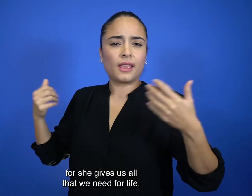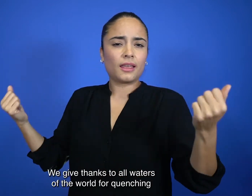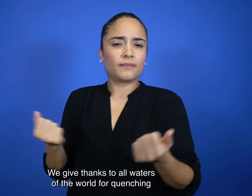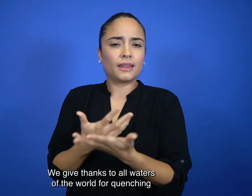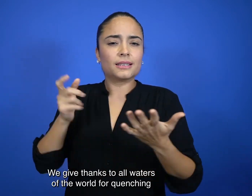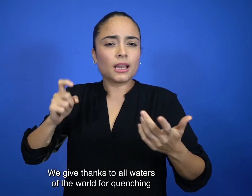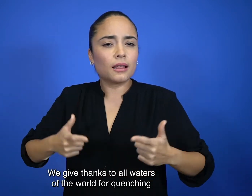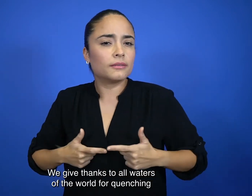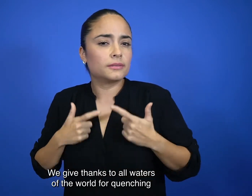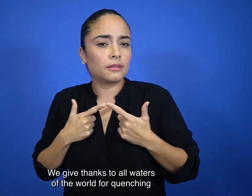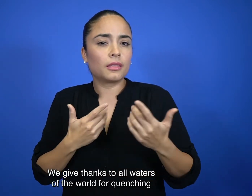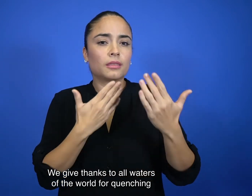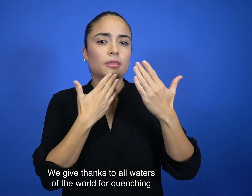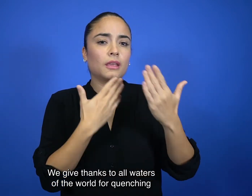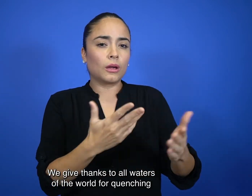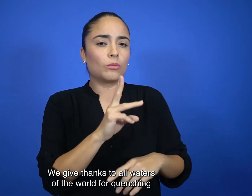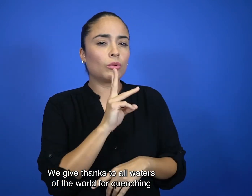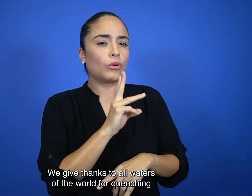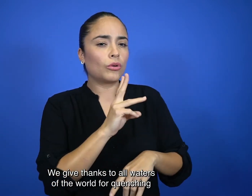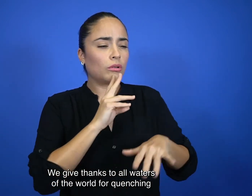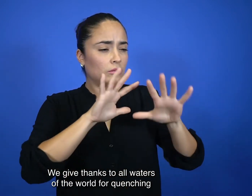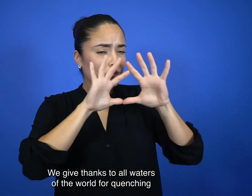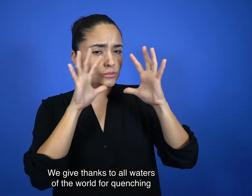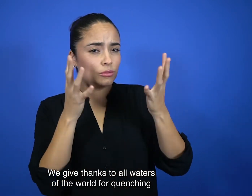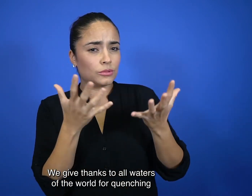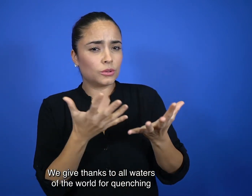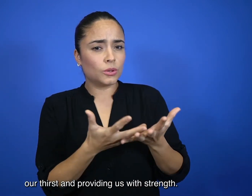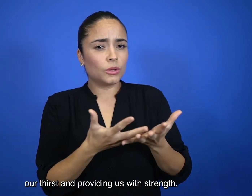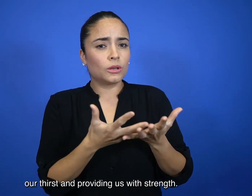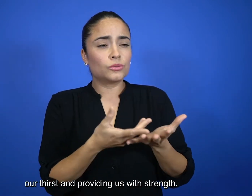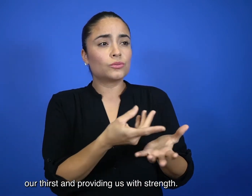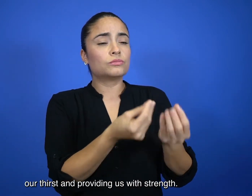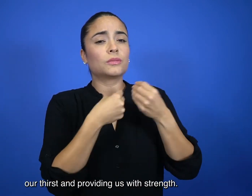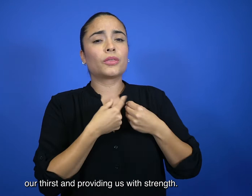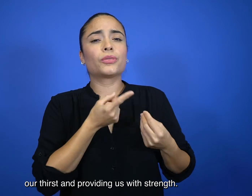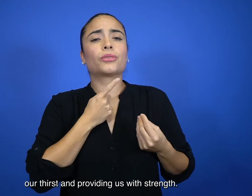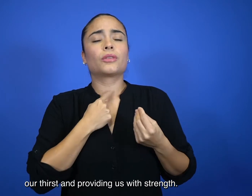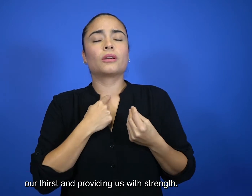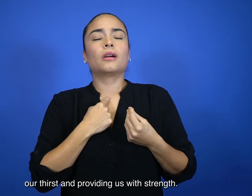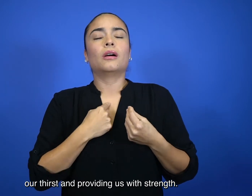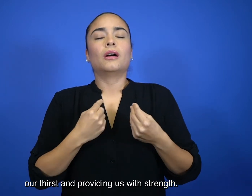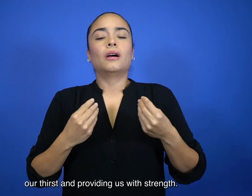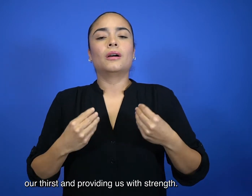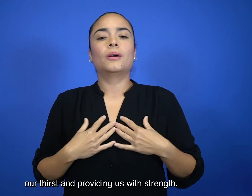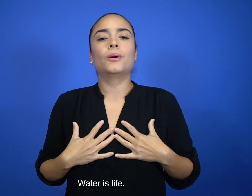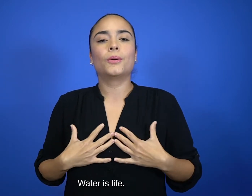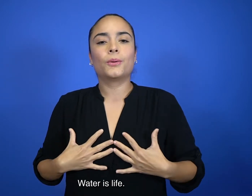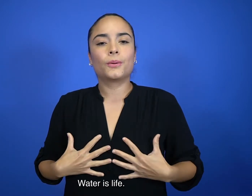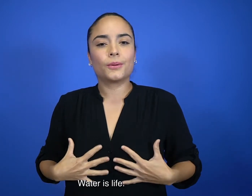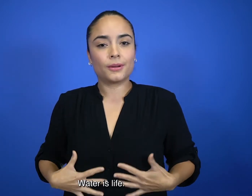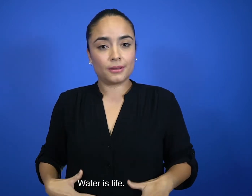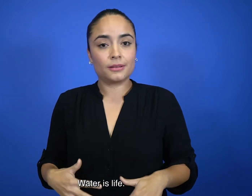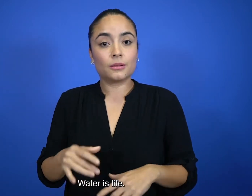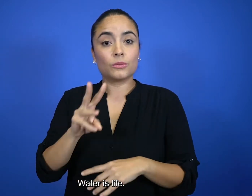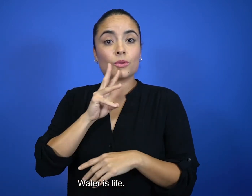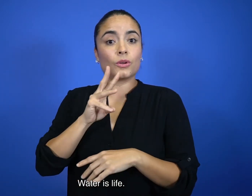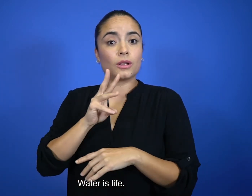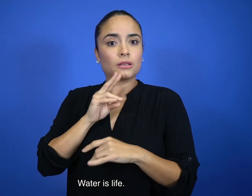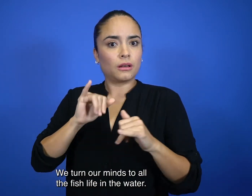give thanks to all waters of the world for quenching our thirst and providing us with strength. Water is life. We turn